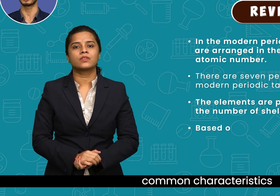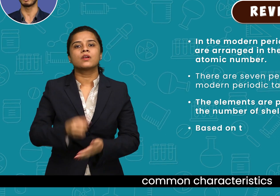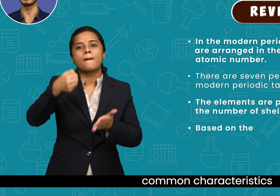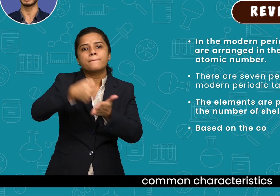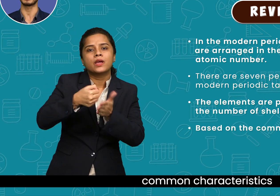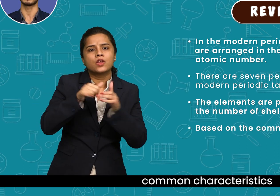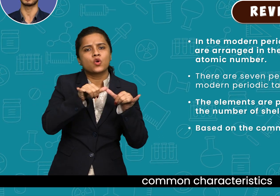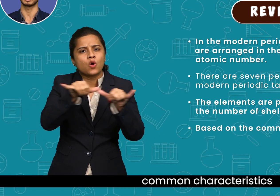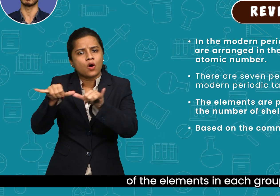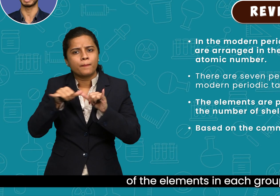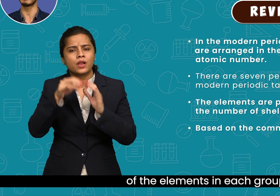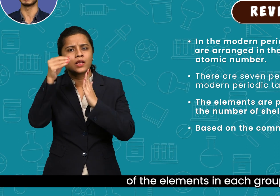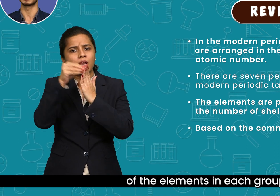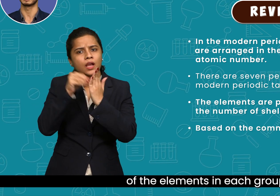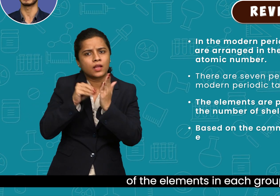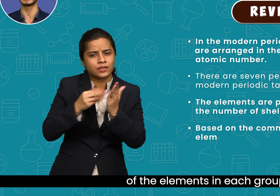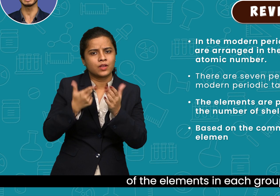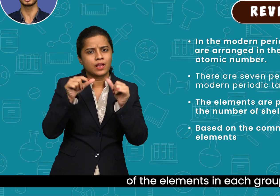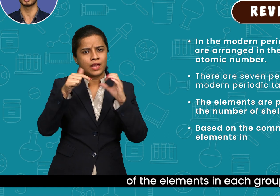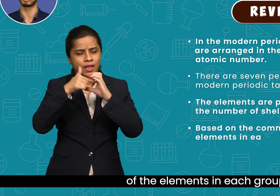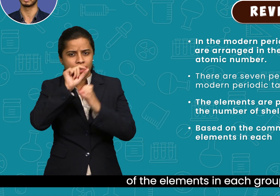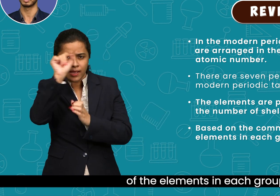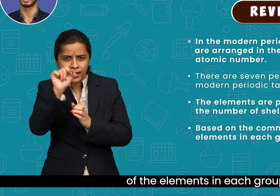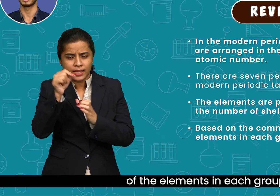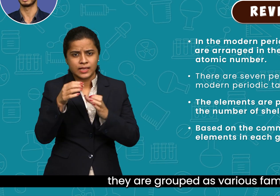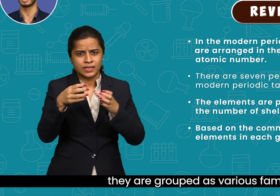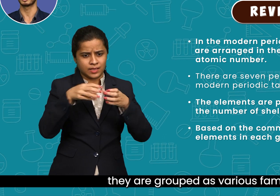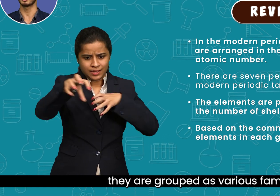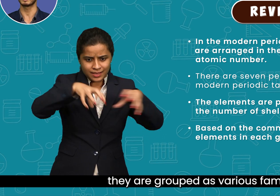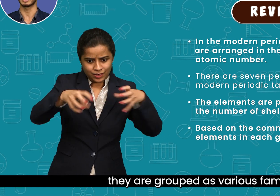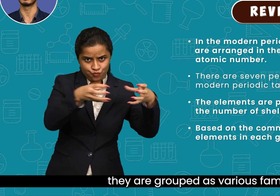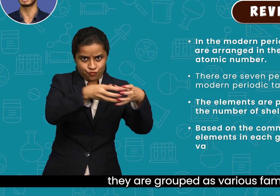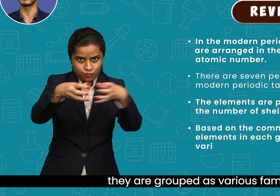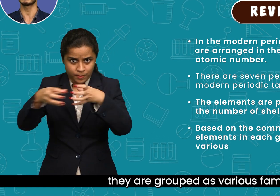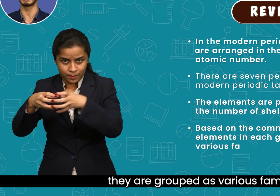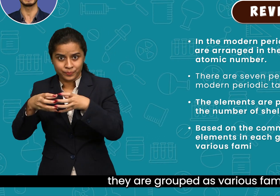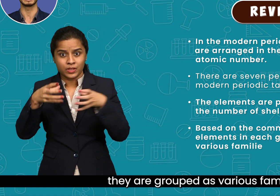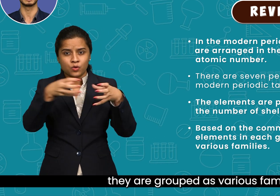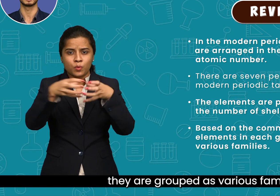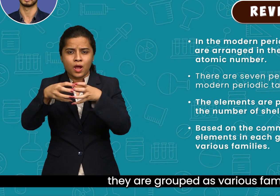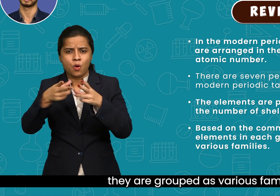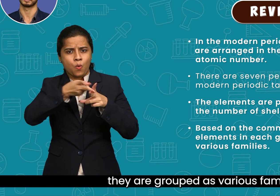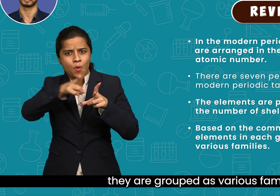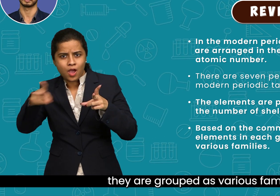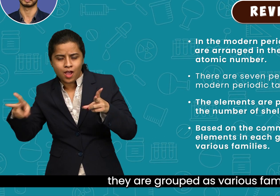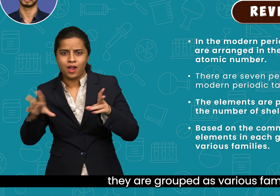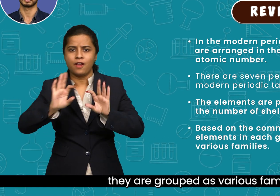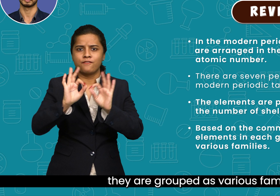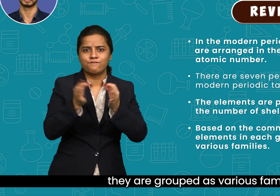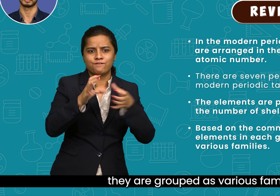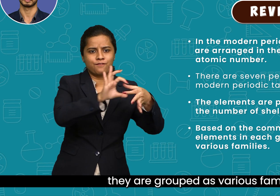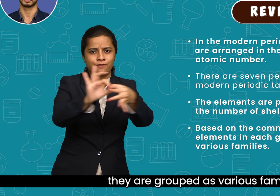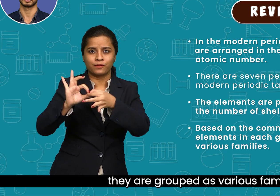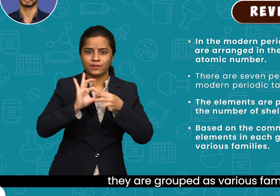Based on the common characteristics of elements in each group, they are grouped as various families.